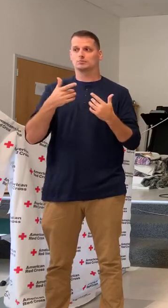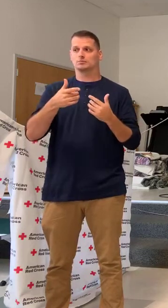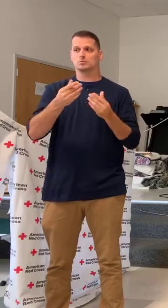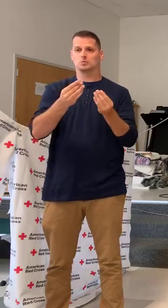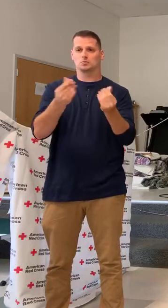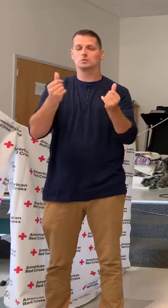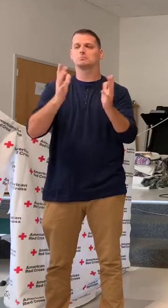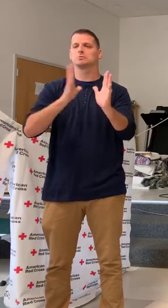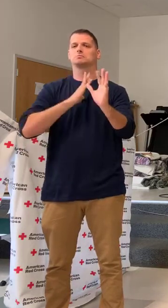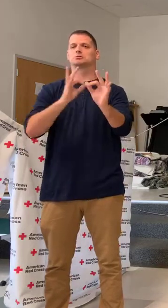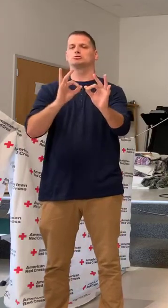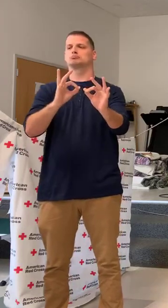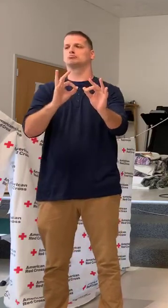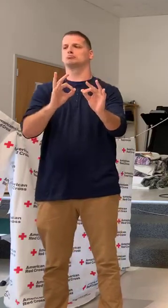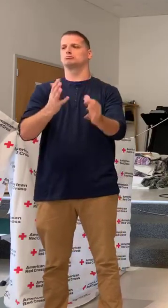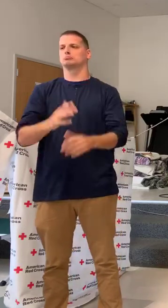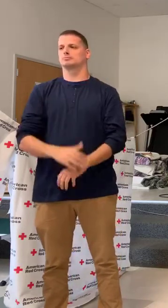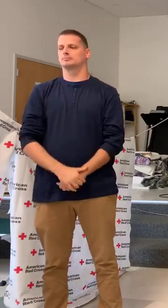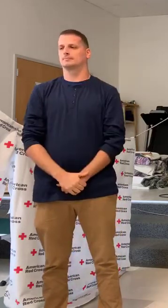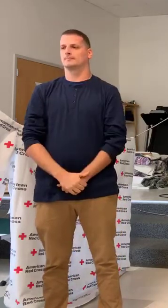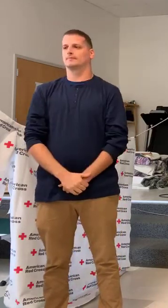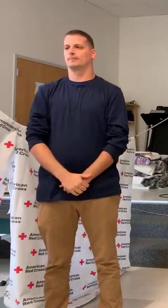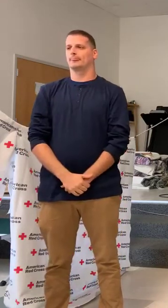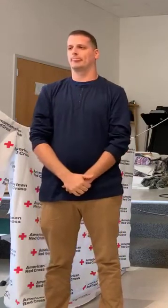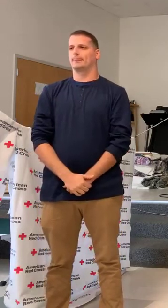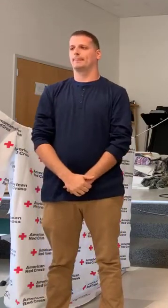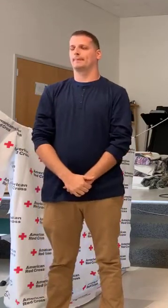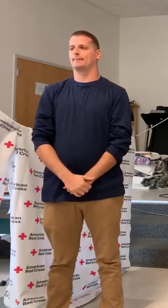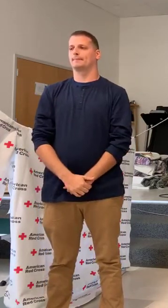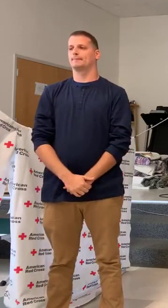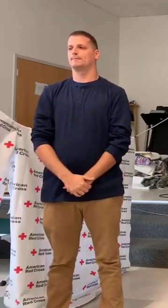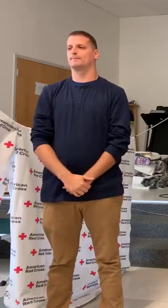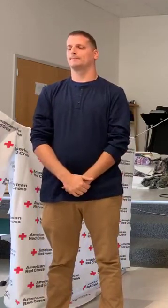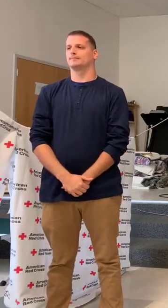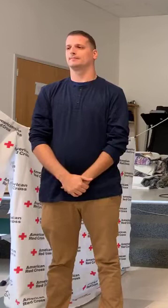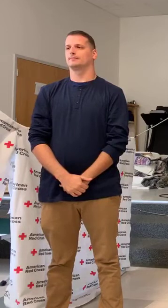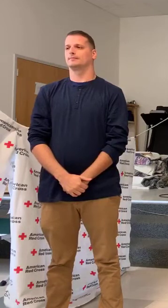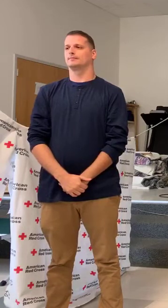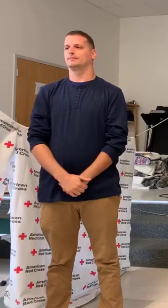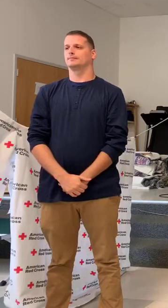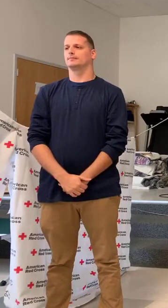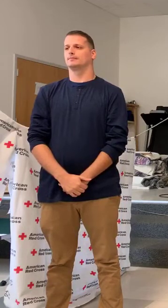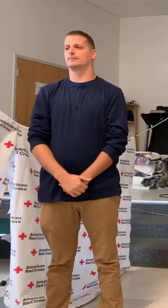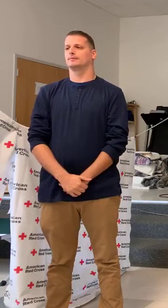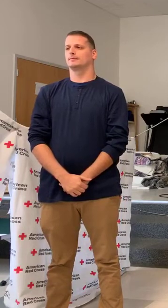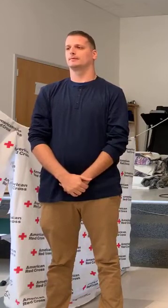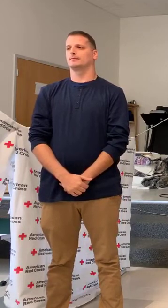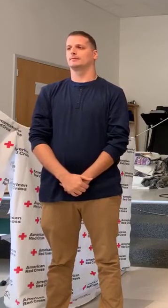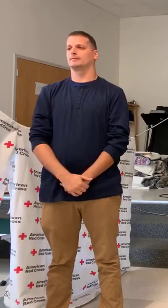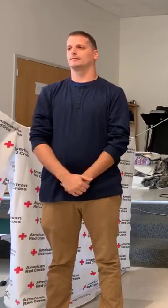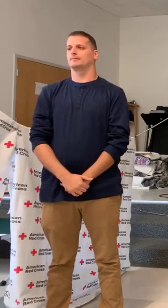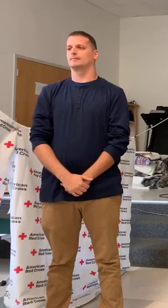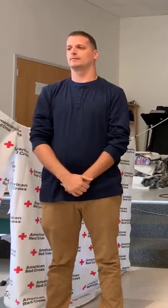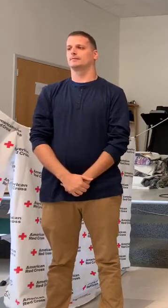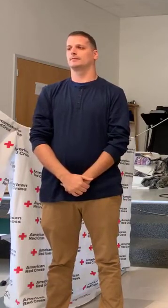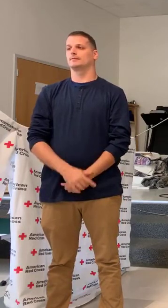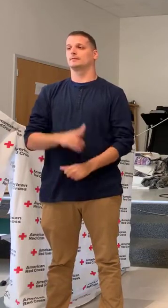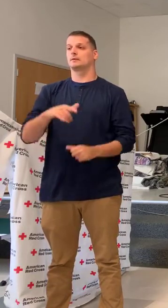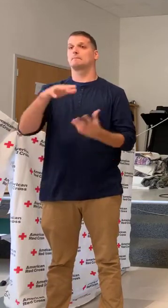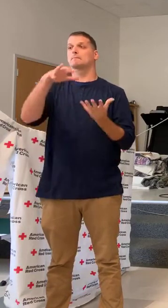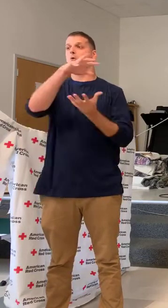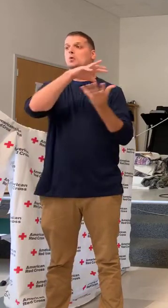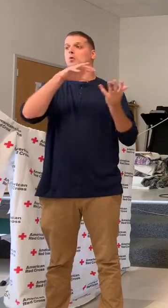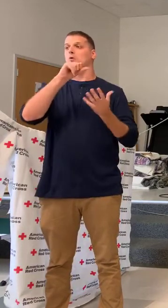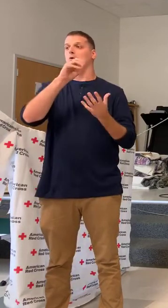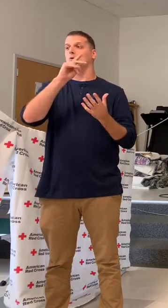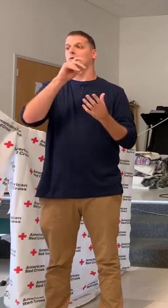out. Easiest way to deal with stuff in the interior, smokes and jackpots in the interior of the fire, is just